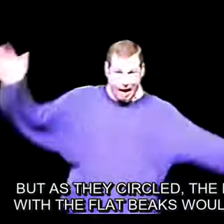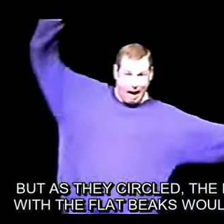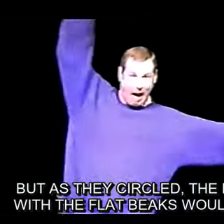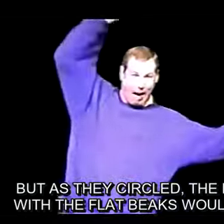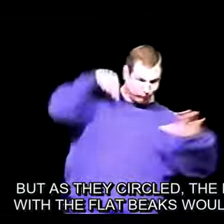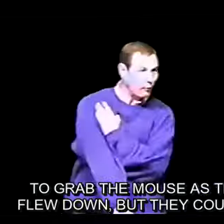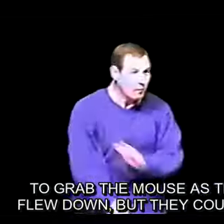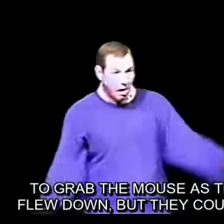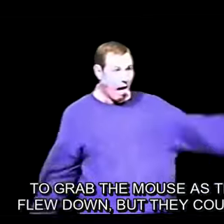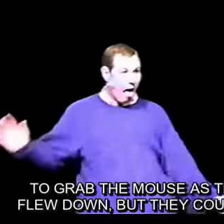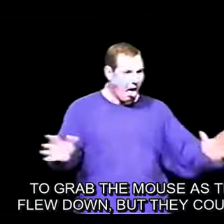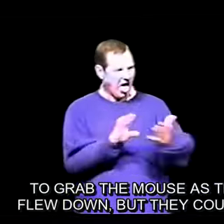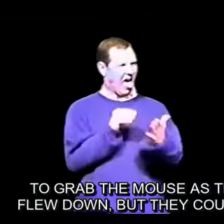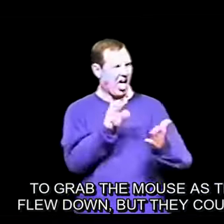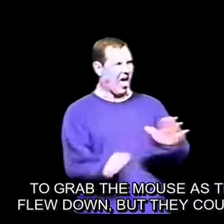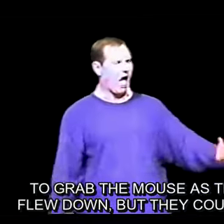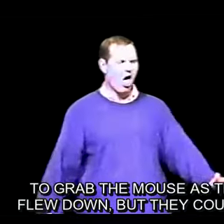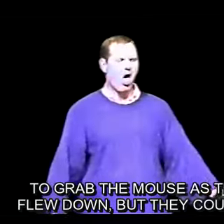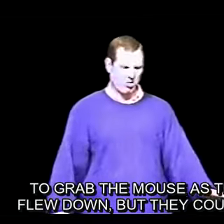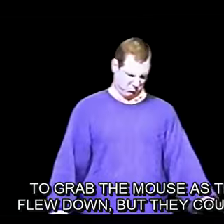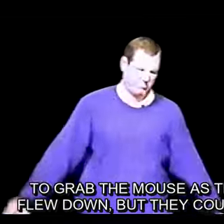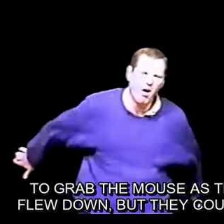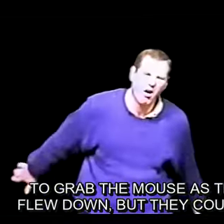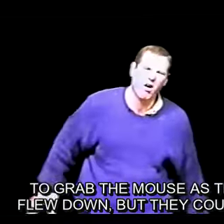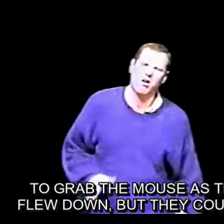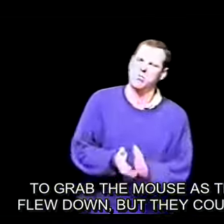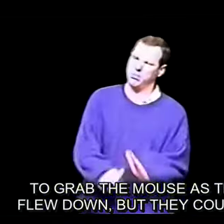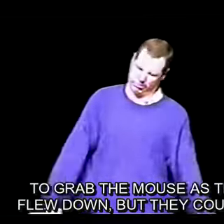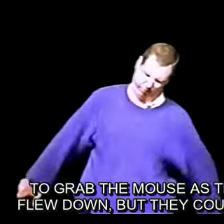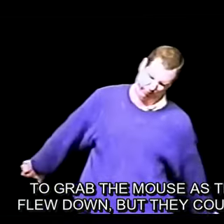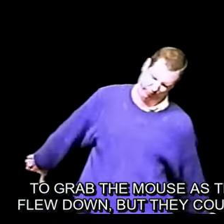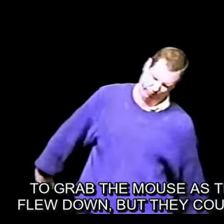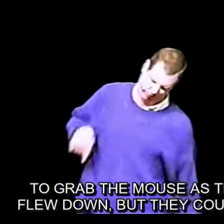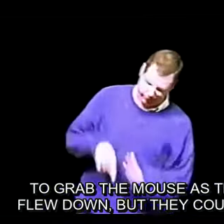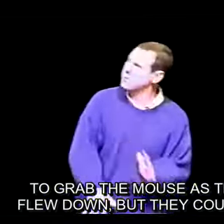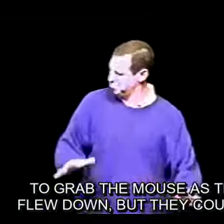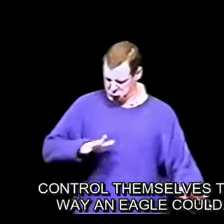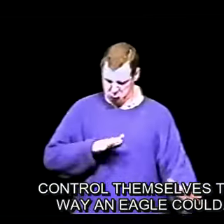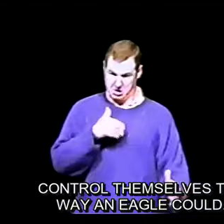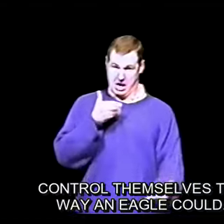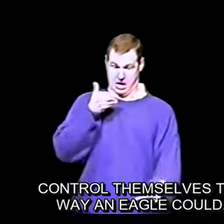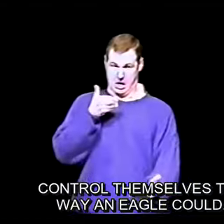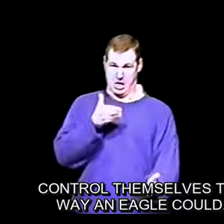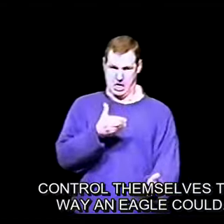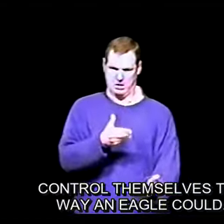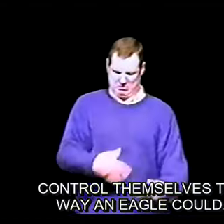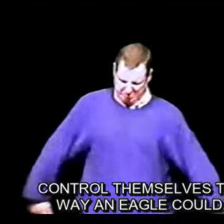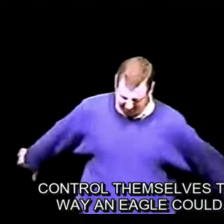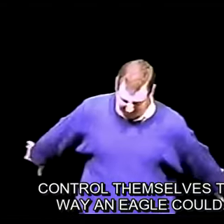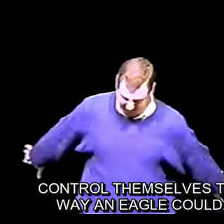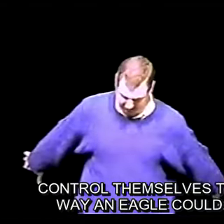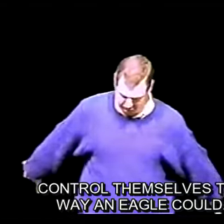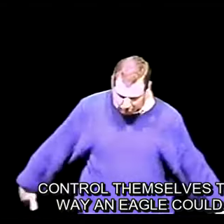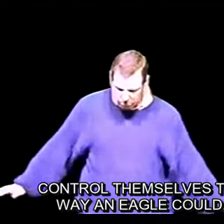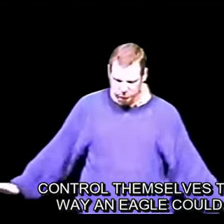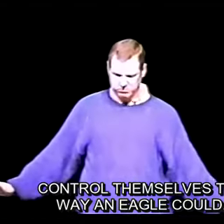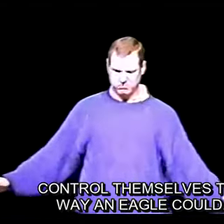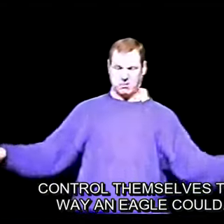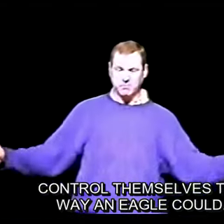to grab the mouse as they flew down, but they couldn't control themselves the way an eagle could. And so